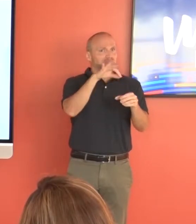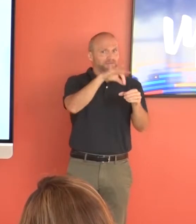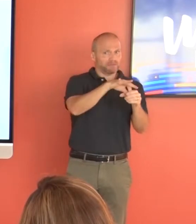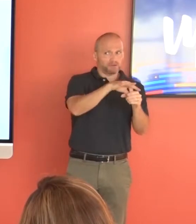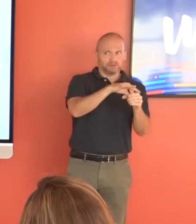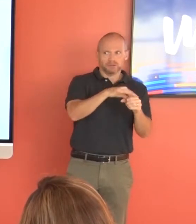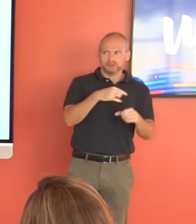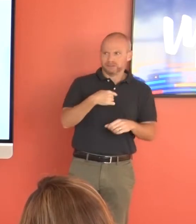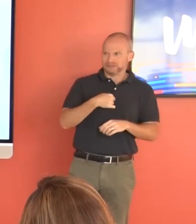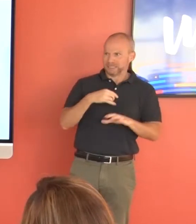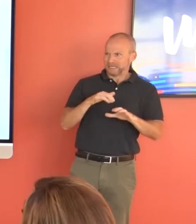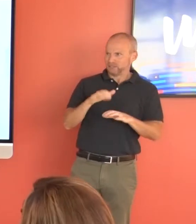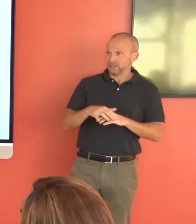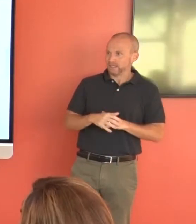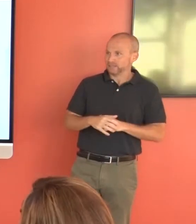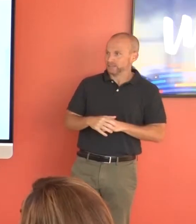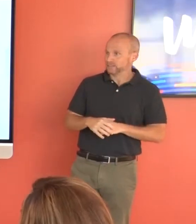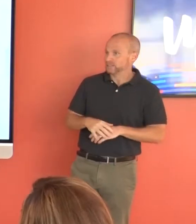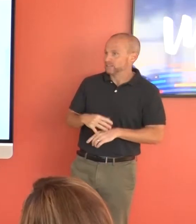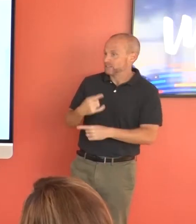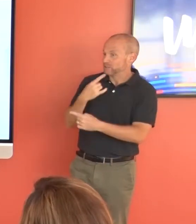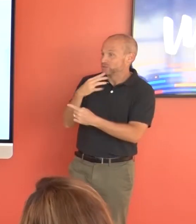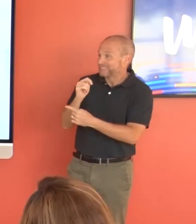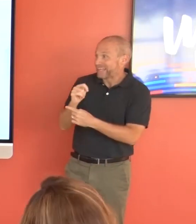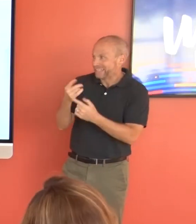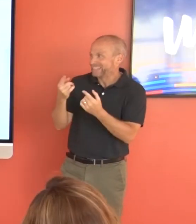that? You did that.